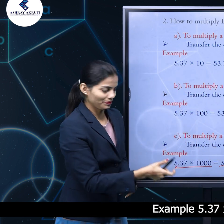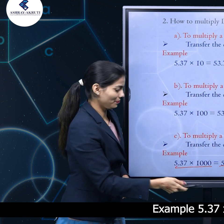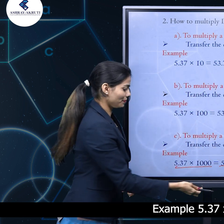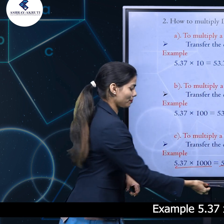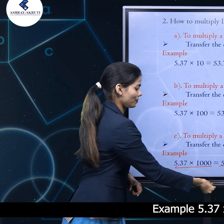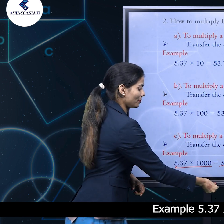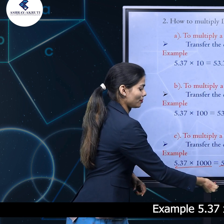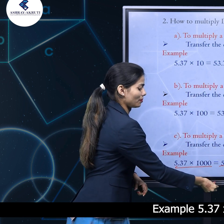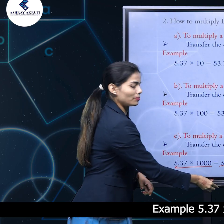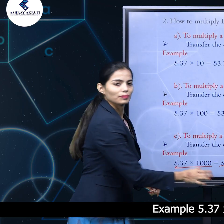5370.